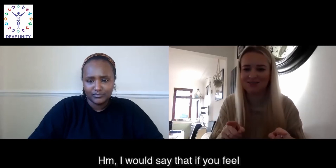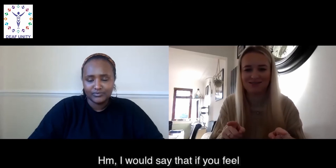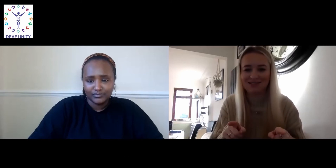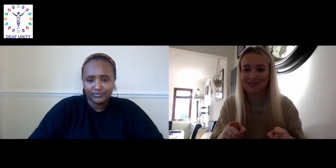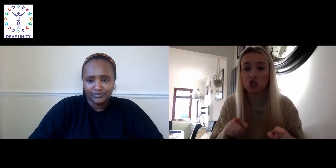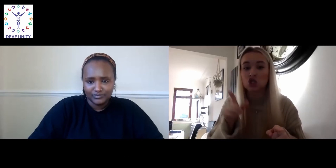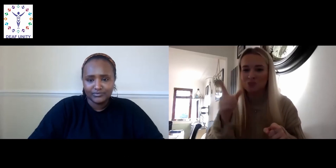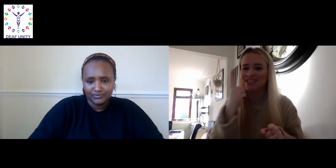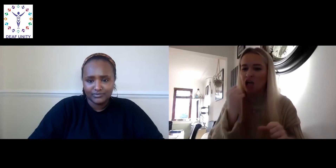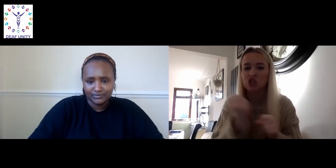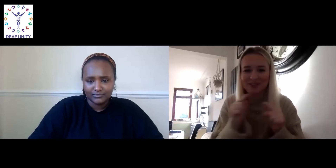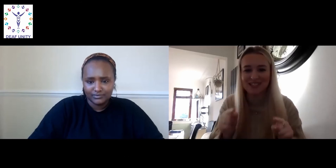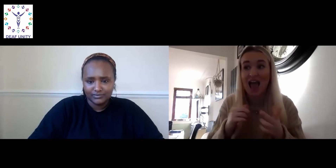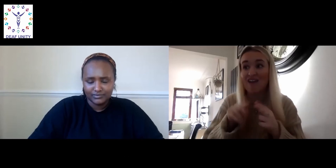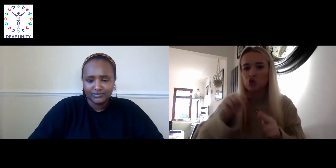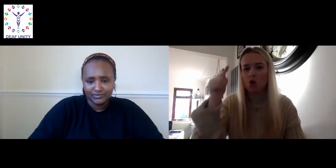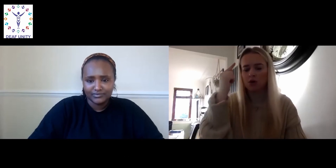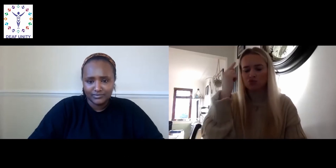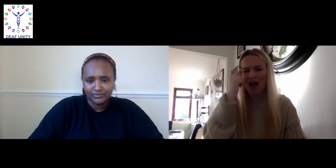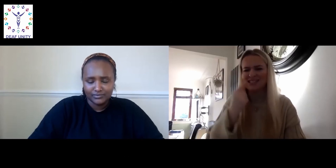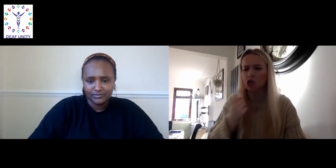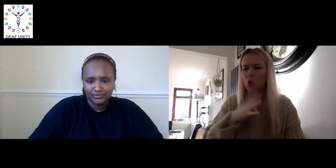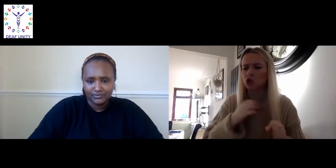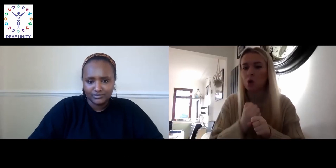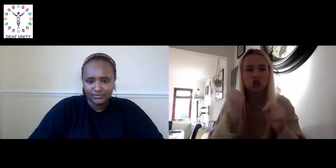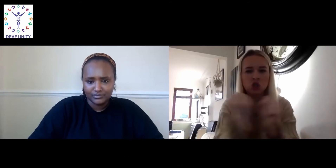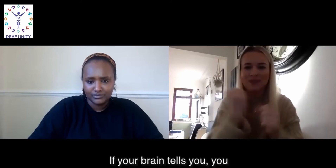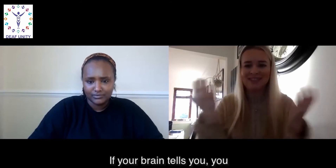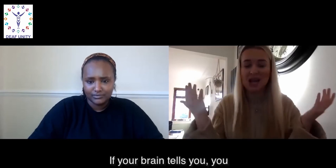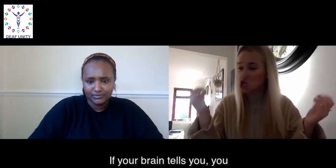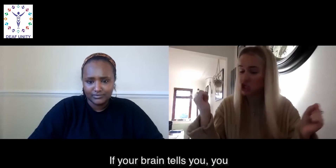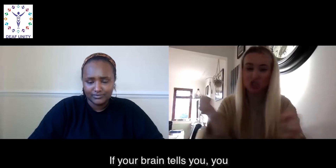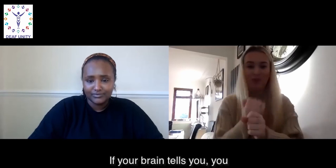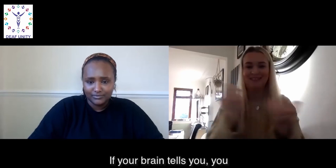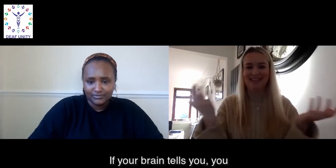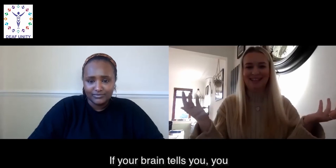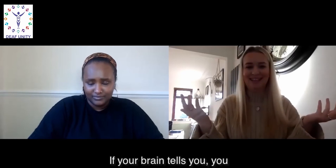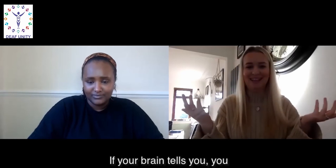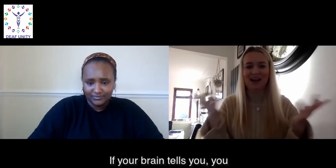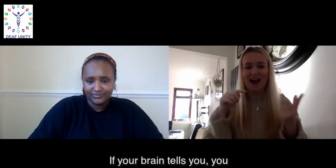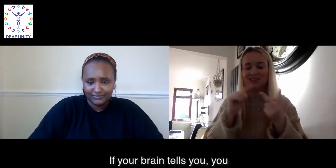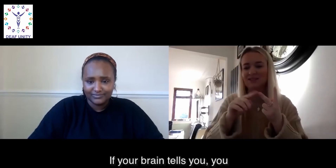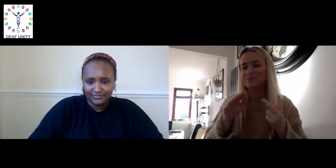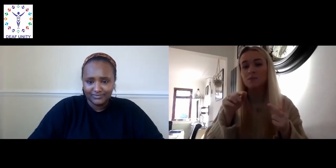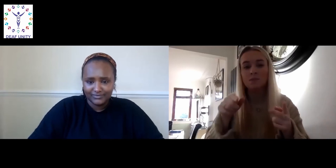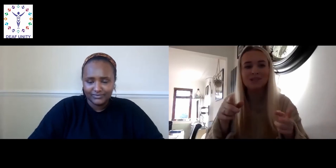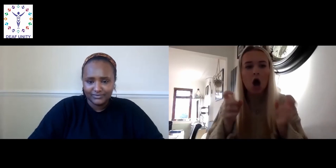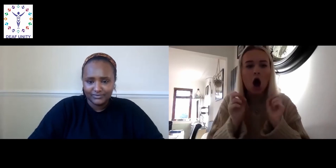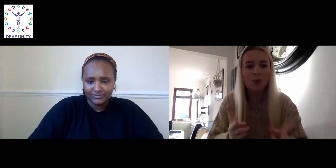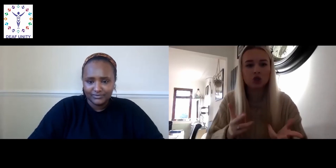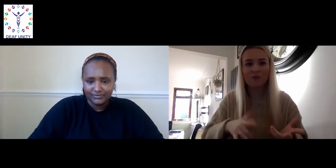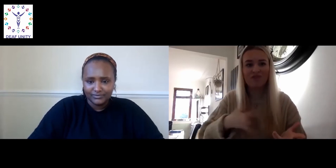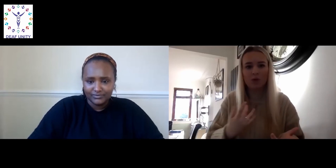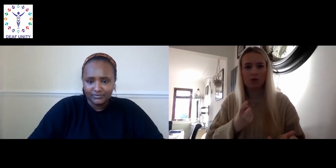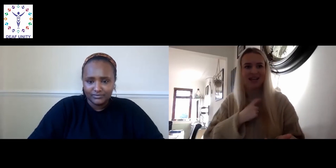that. You can do it. If your brain tells you you can't do something, just do it.